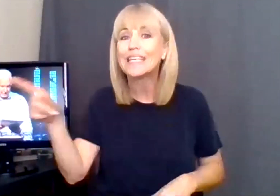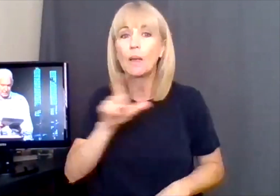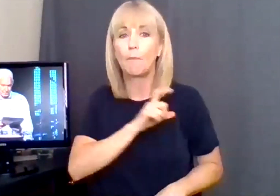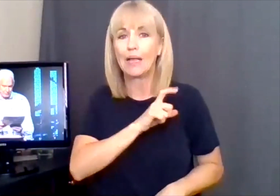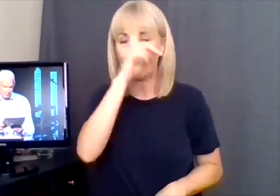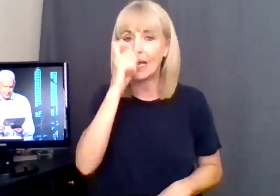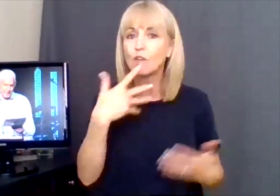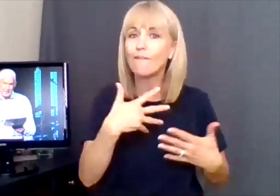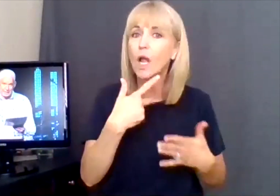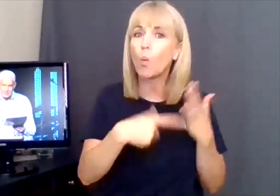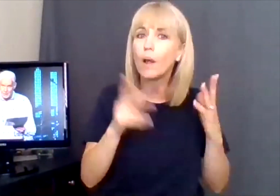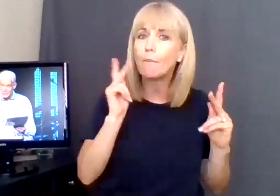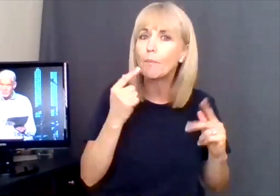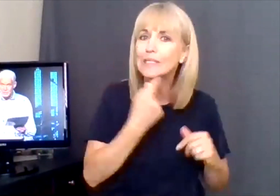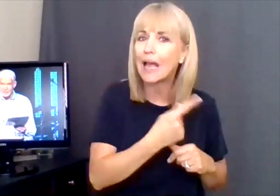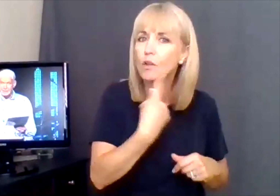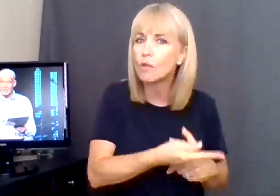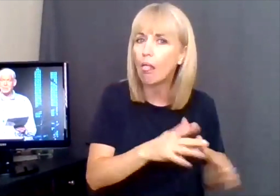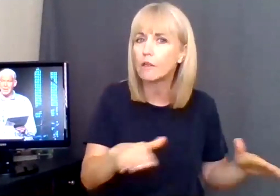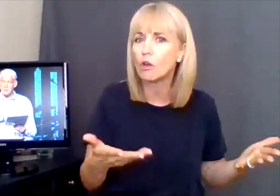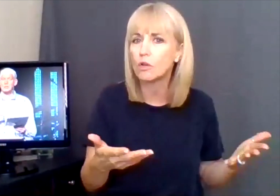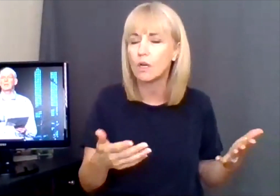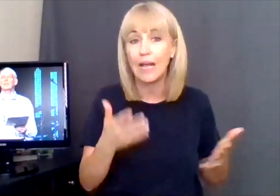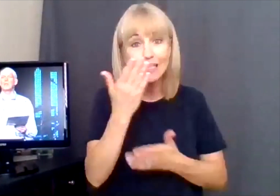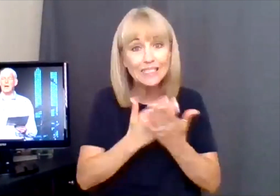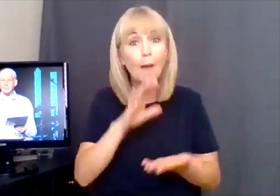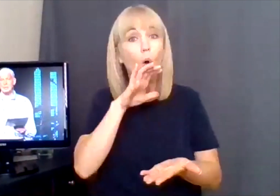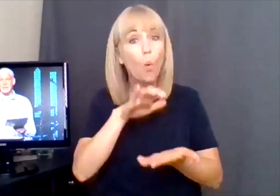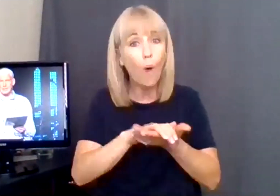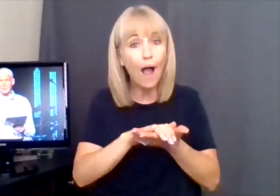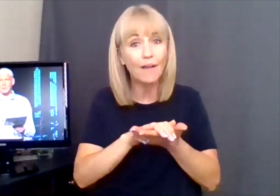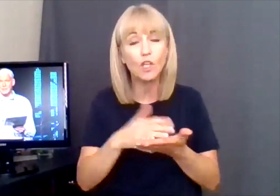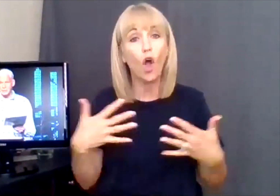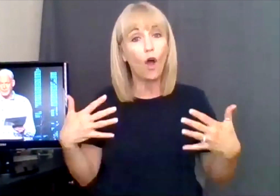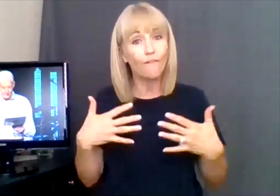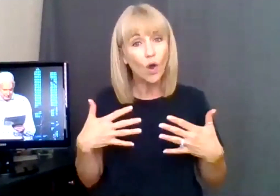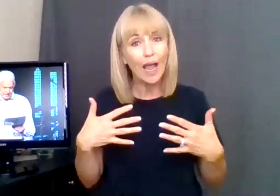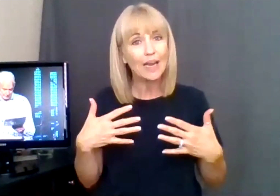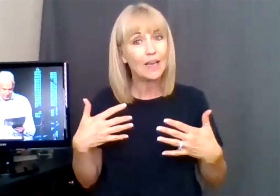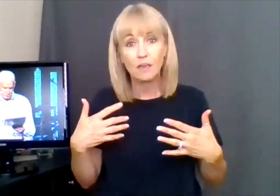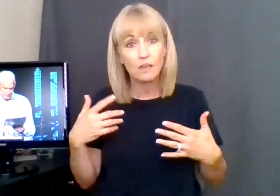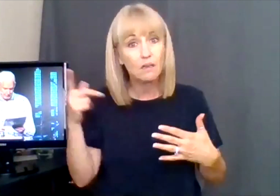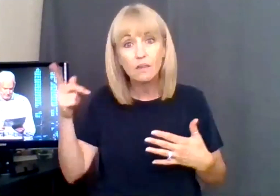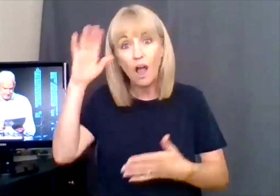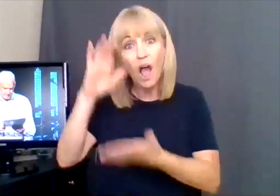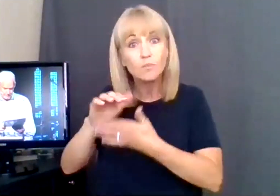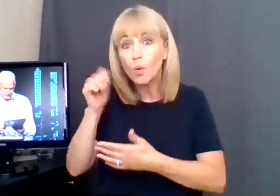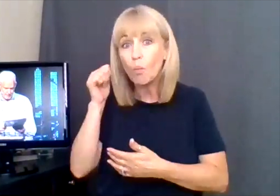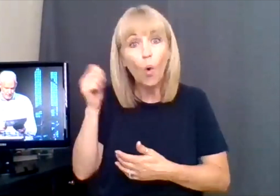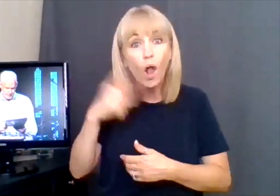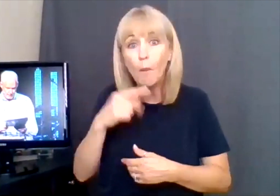a badge on his uniform. And I can also say that there are some husbands afraid their wives are not coming home because we have female officers as well.